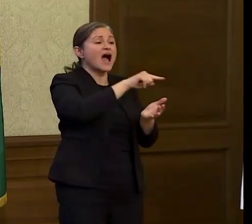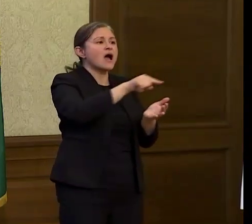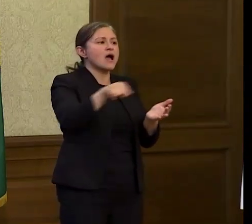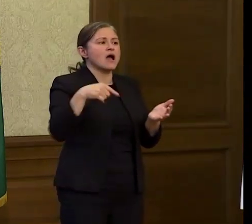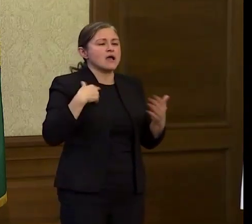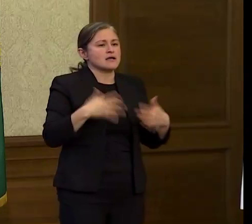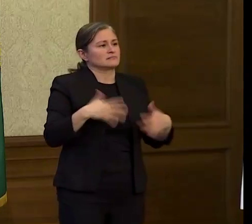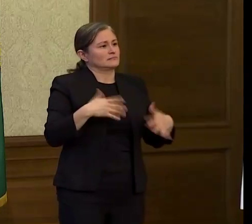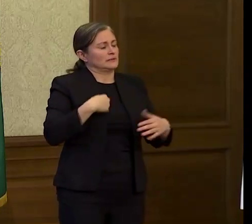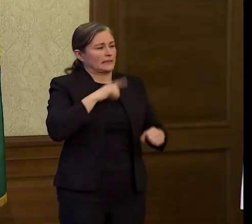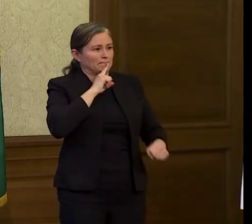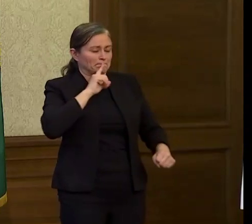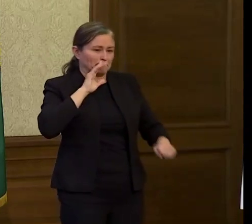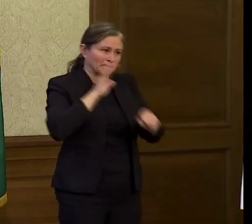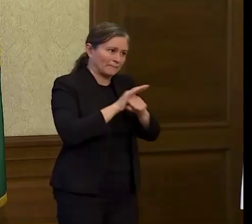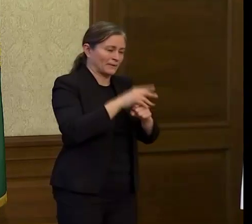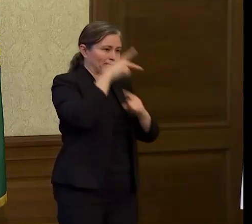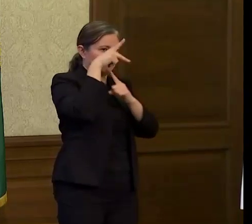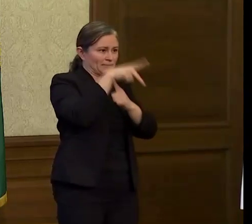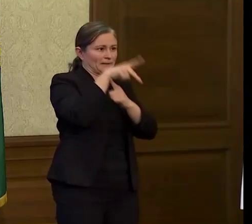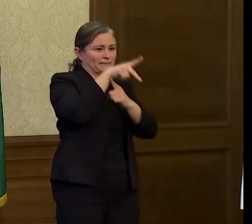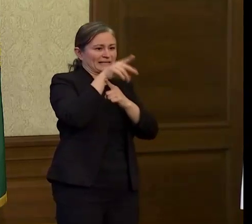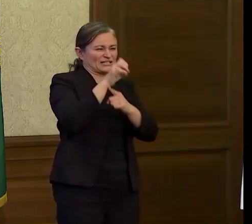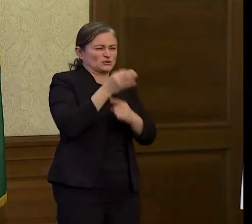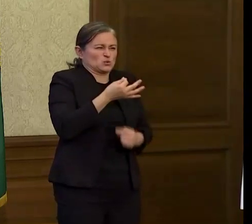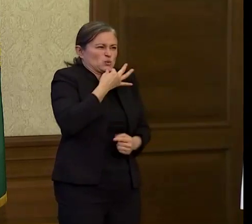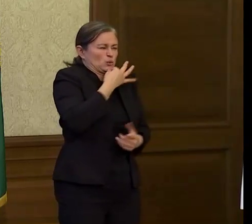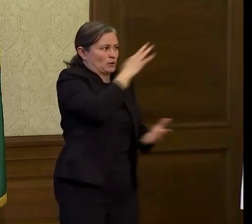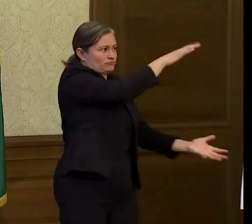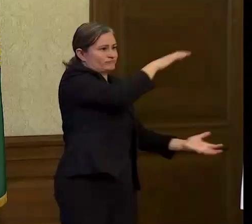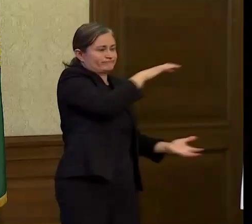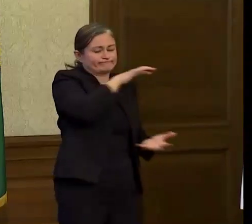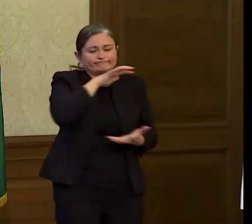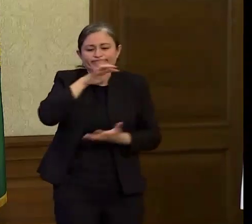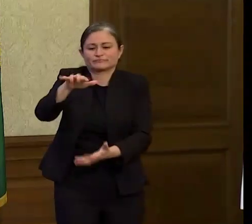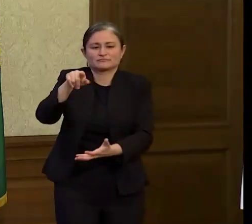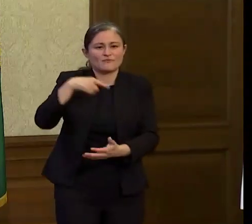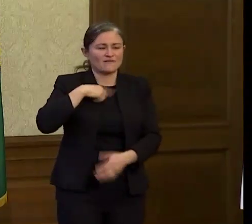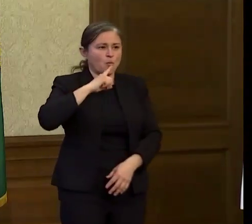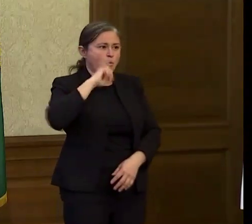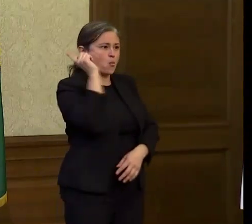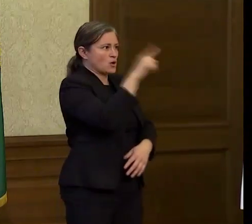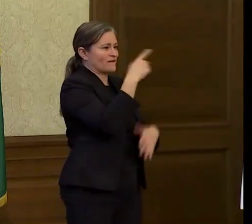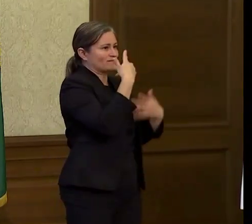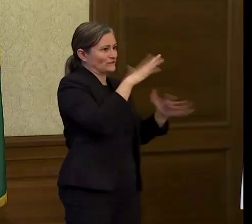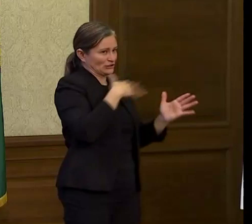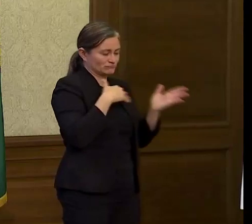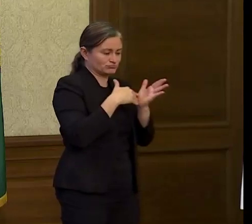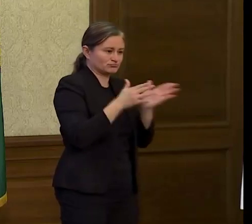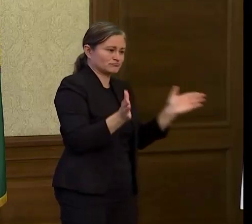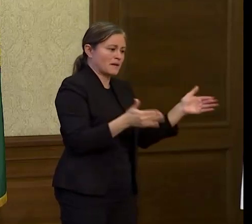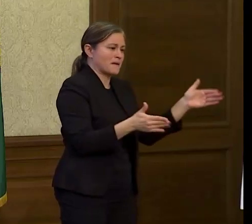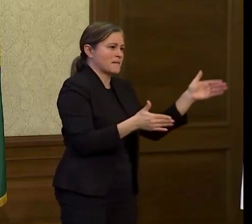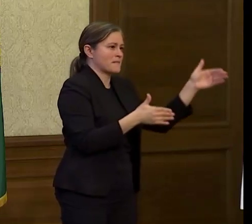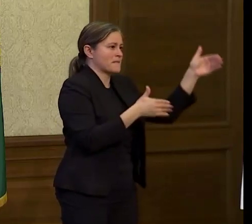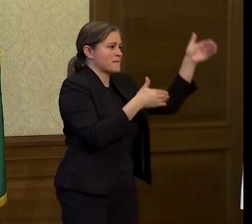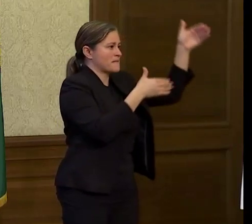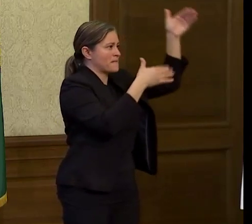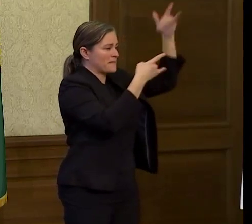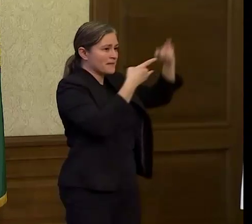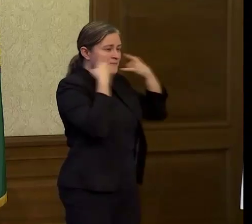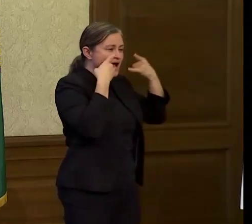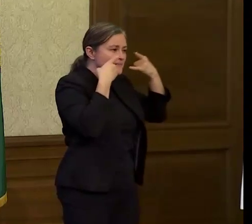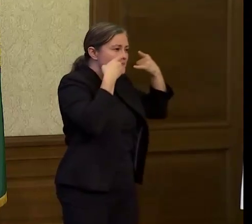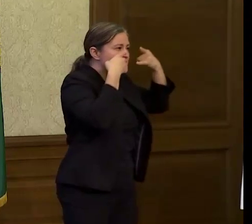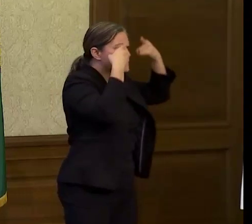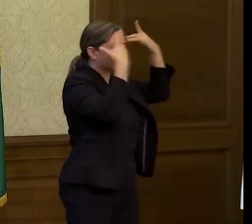as humanly possible. We are ordering literally millions of masks. Orders have gone out in the last few days. We continue